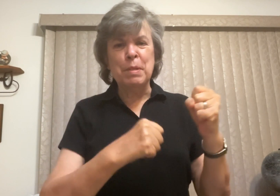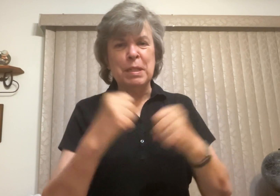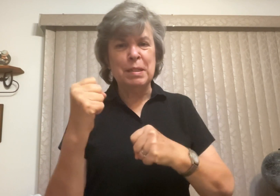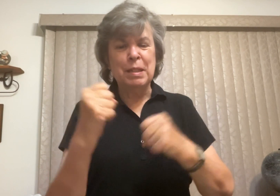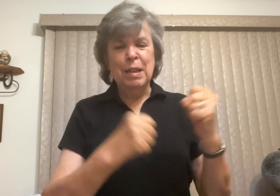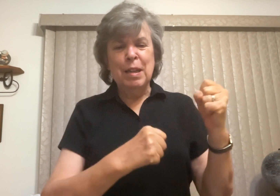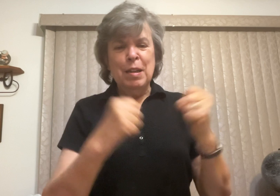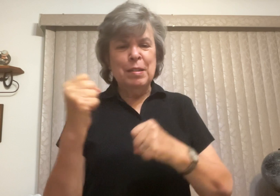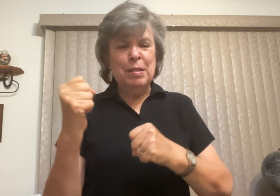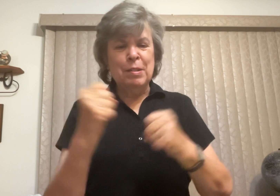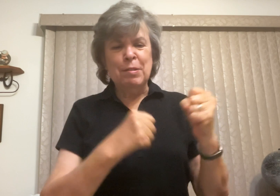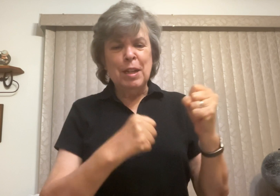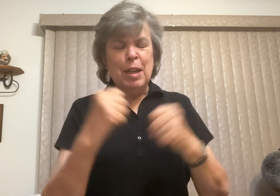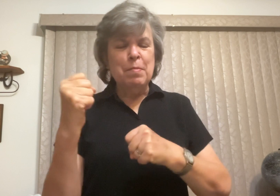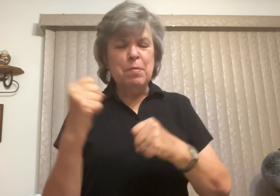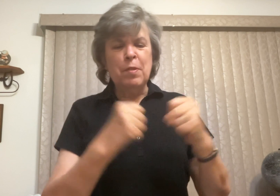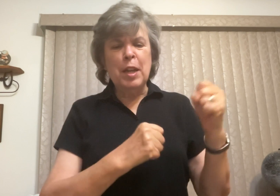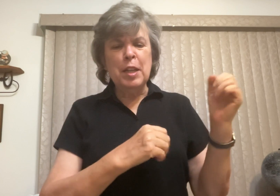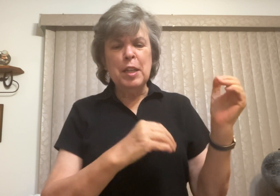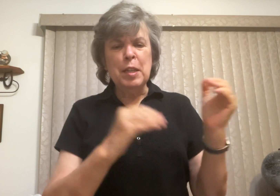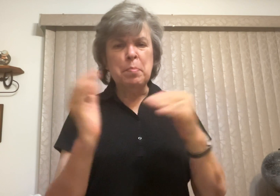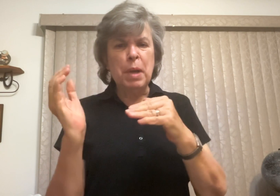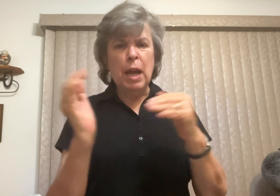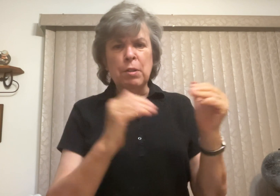miss. So I'm fighting a battle